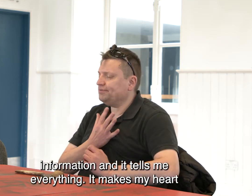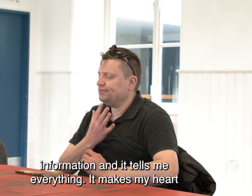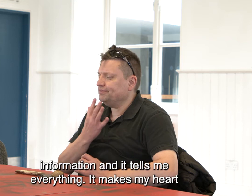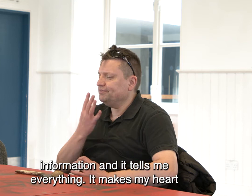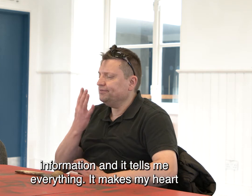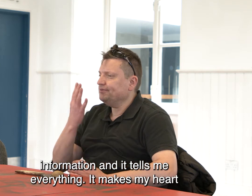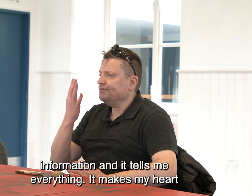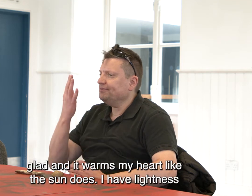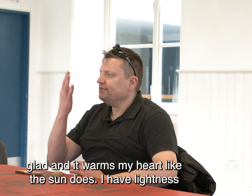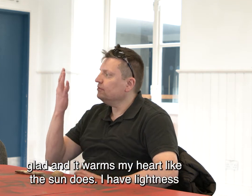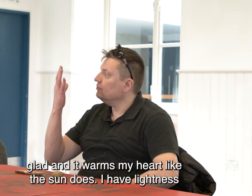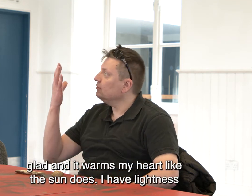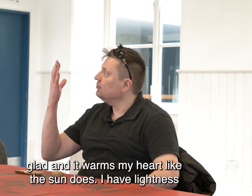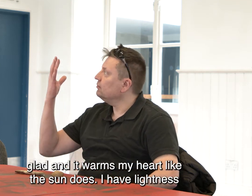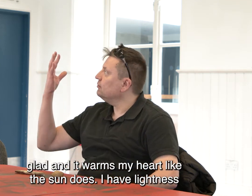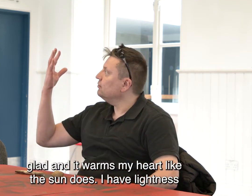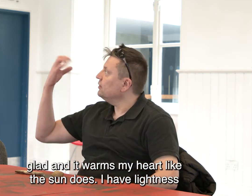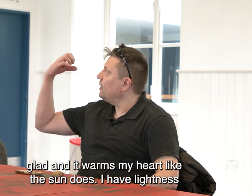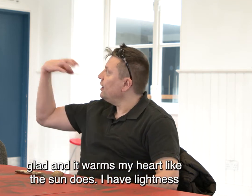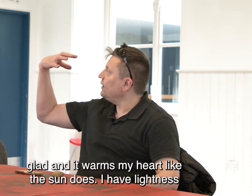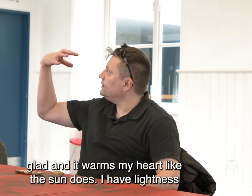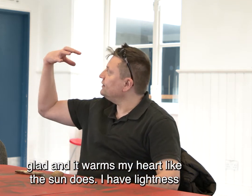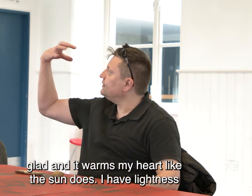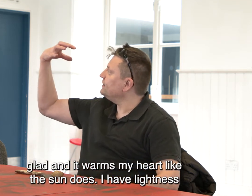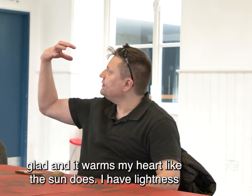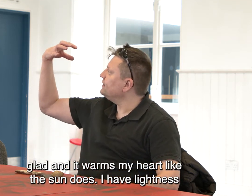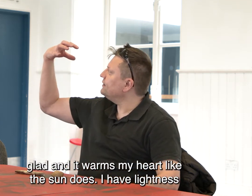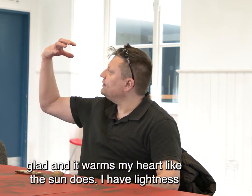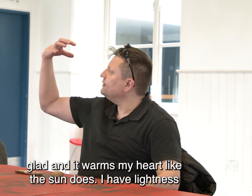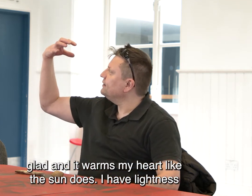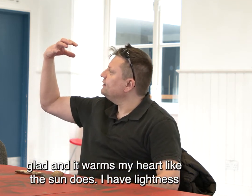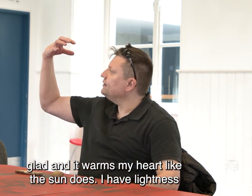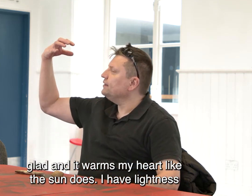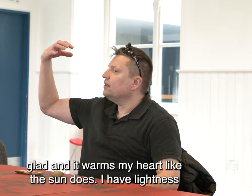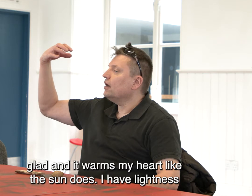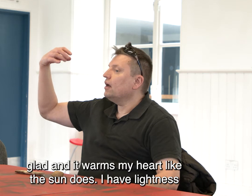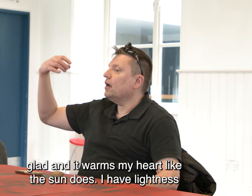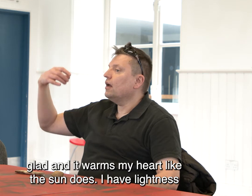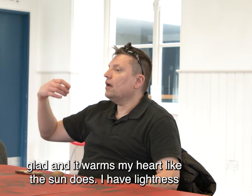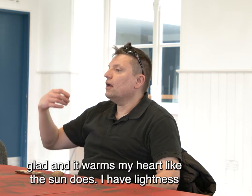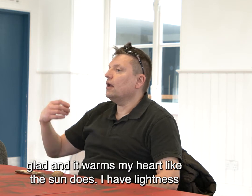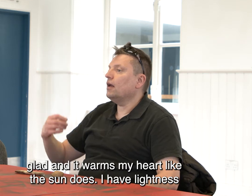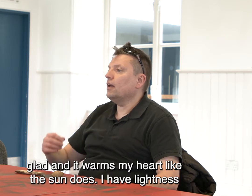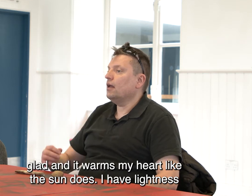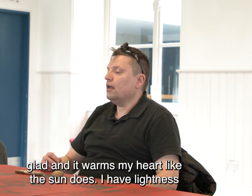my heart glad, and it warms my heart. Like the sun does. I have